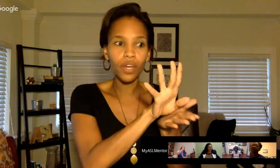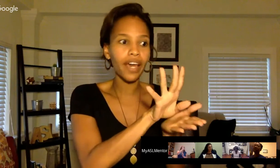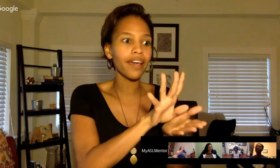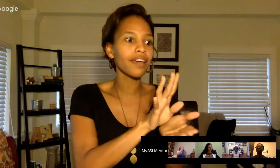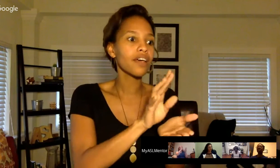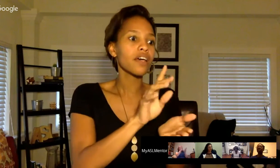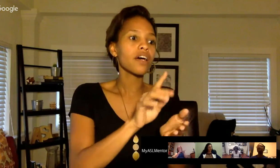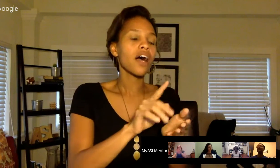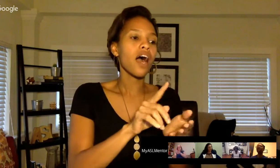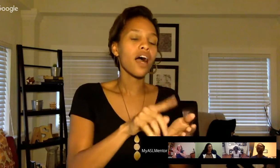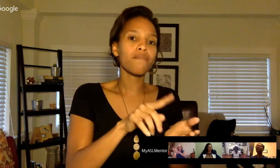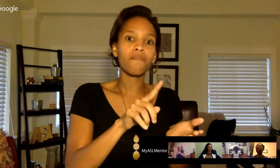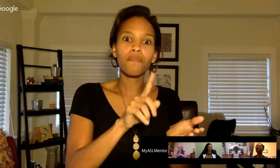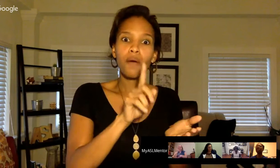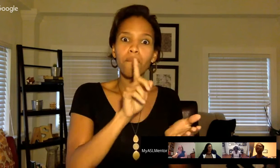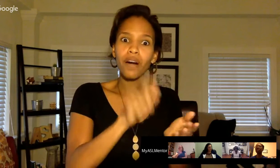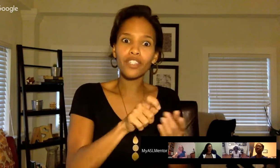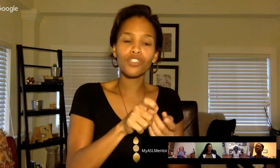okay?